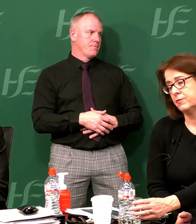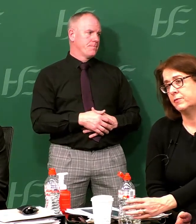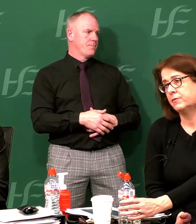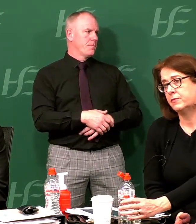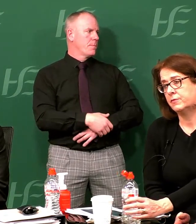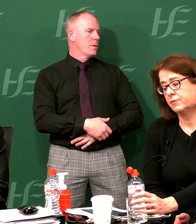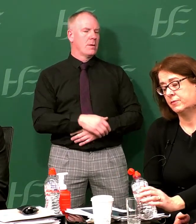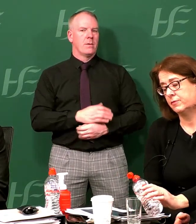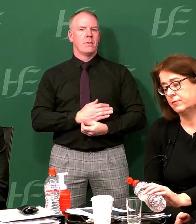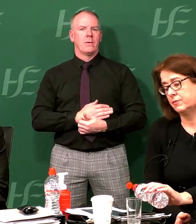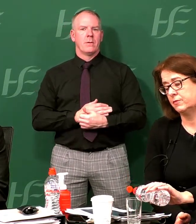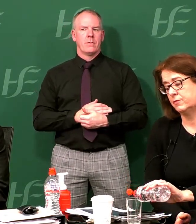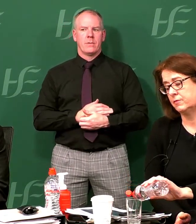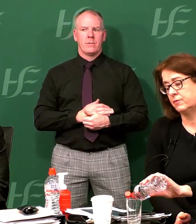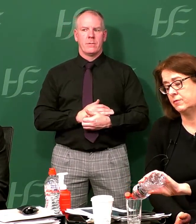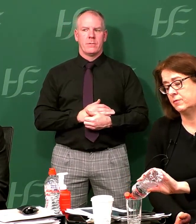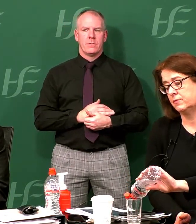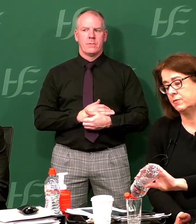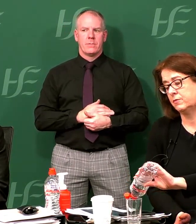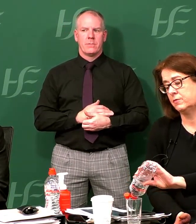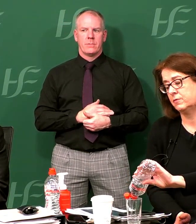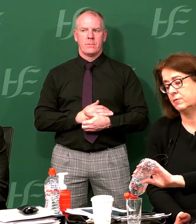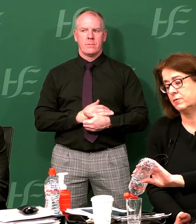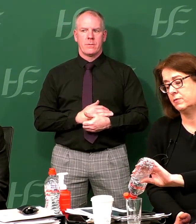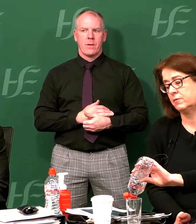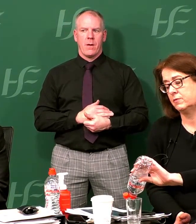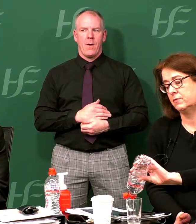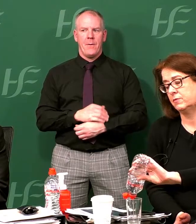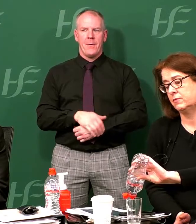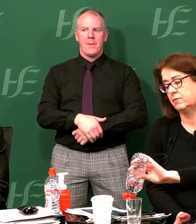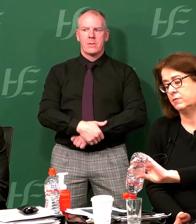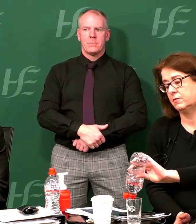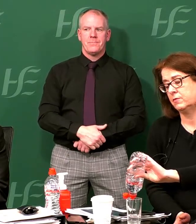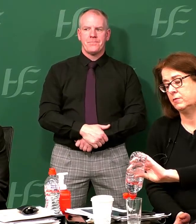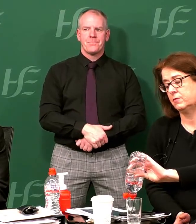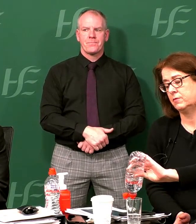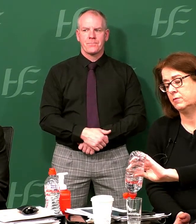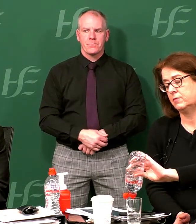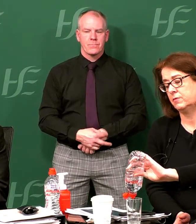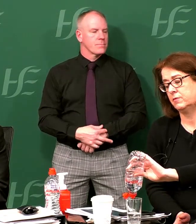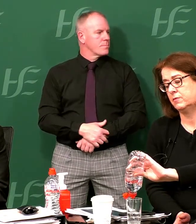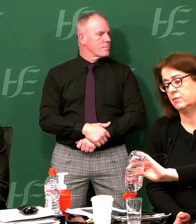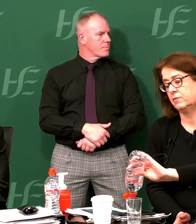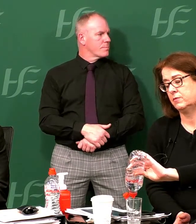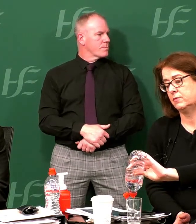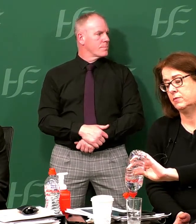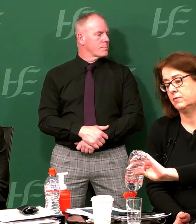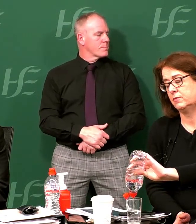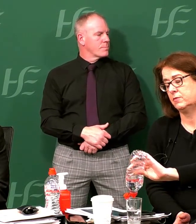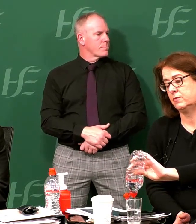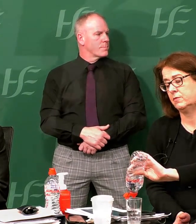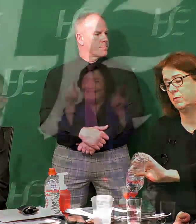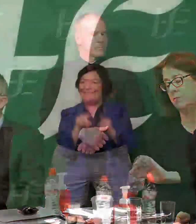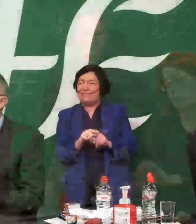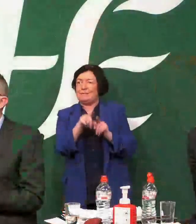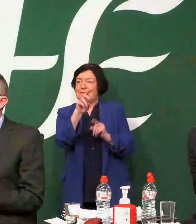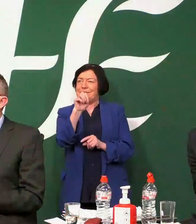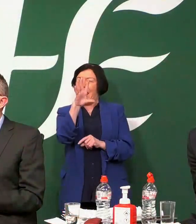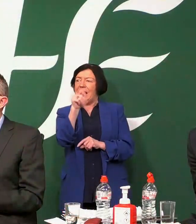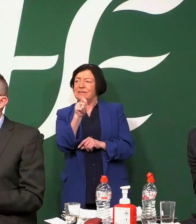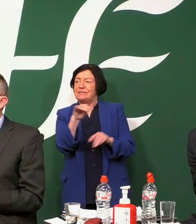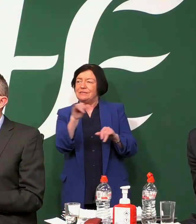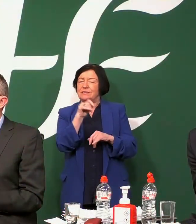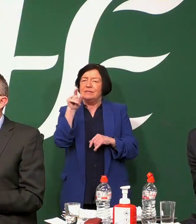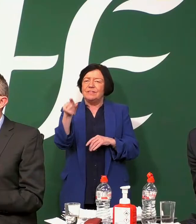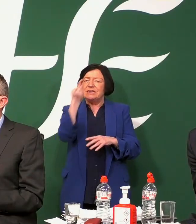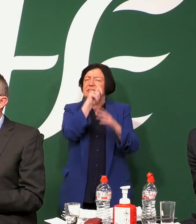questions quickly? Firstly, are you able to tell whether patients in ICU have Omicron or Delta infections? You know that